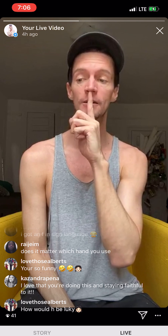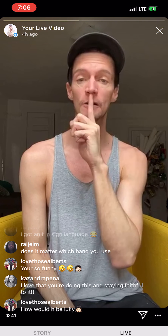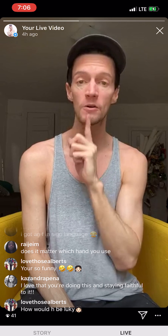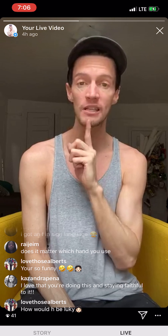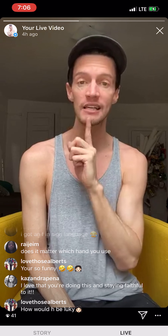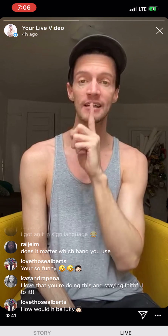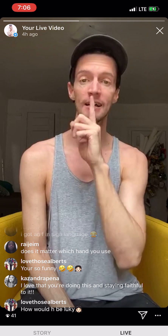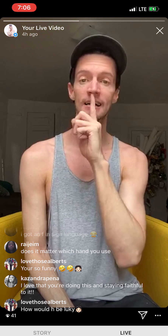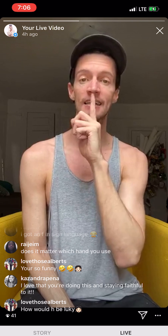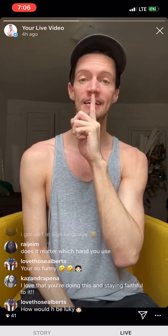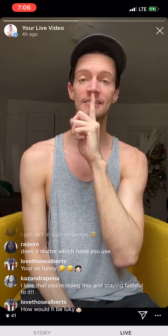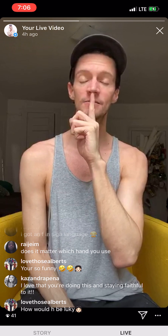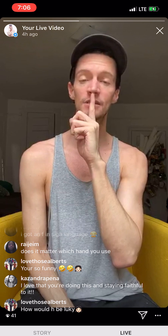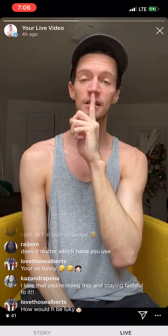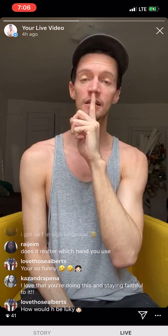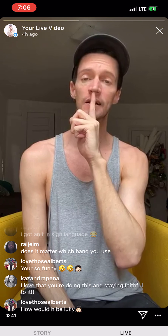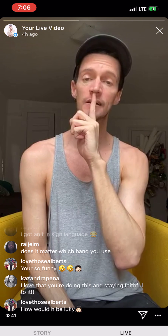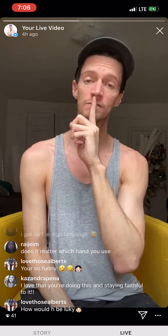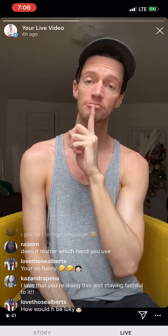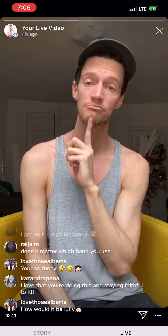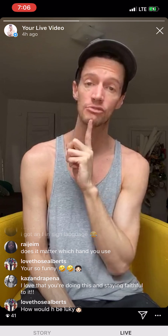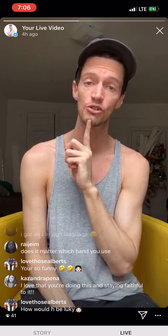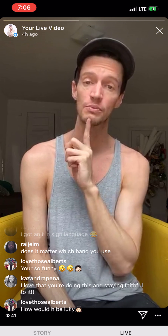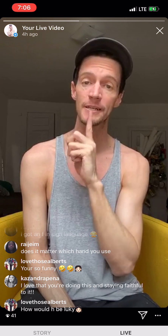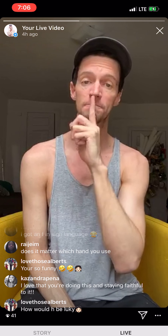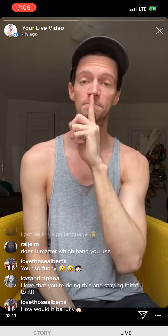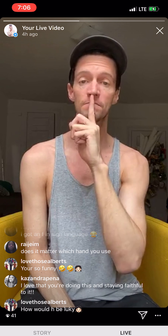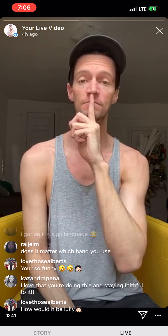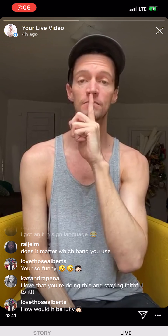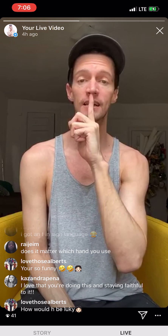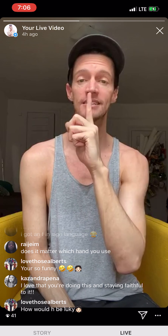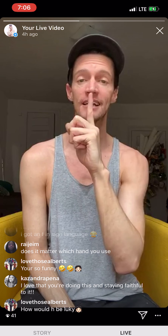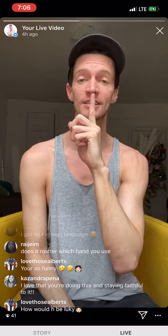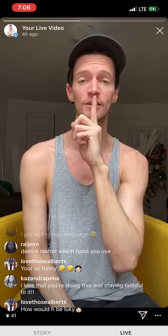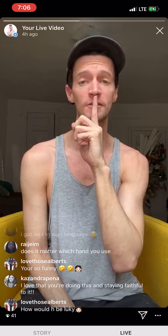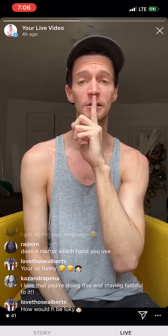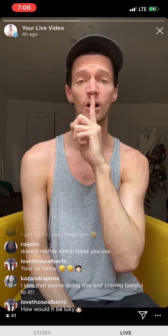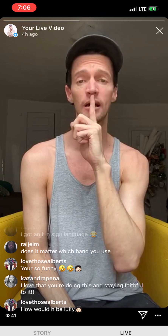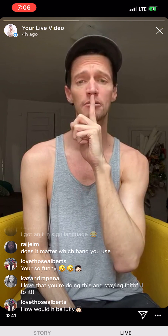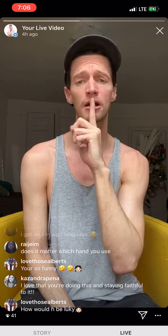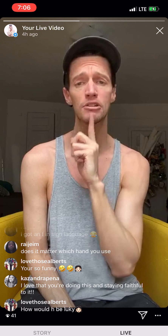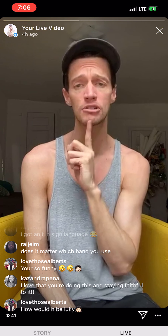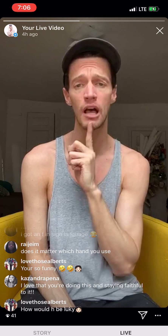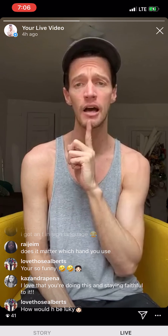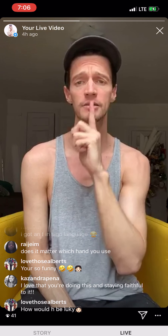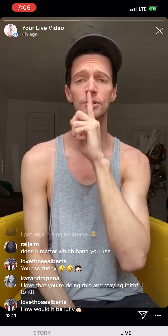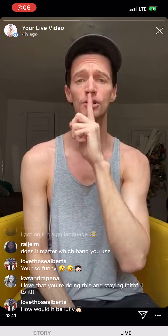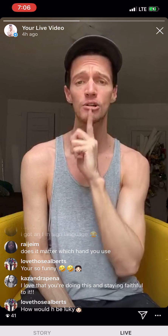lonely. And then just kind of like droopy. It's like you have to be quiet and you're sad. You're lonely.